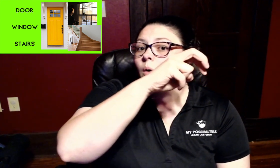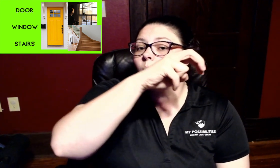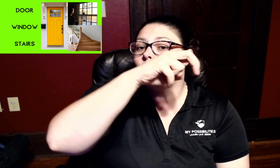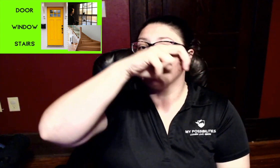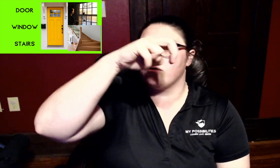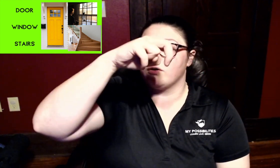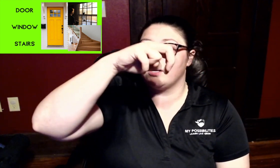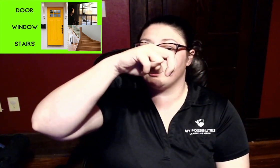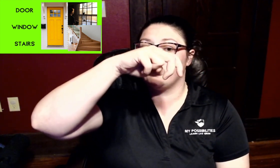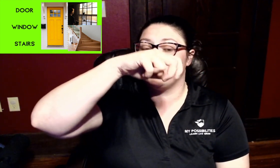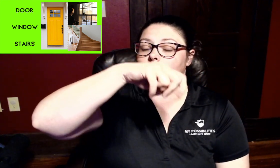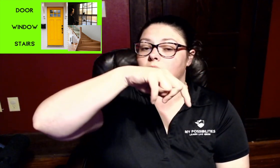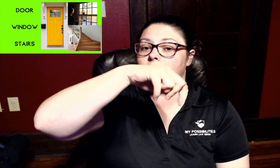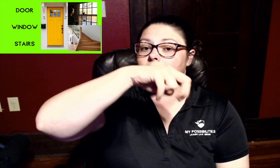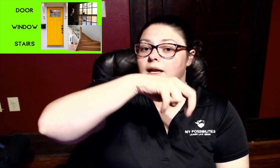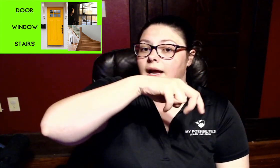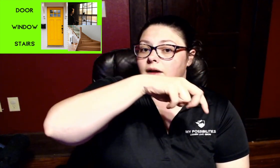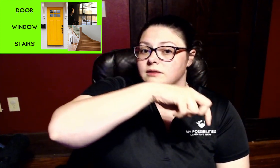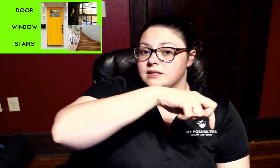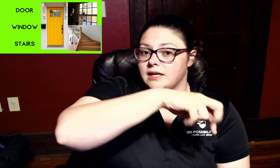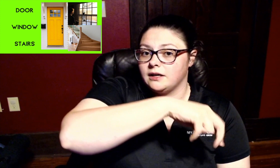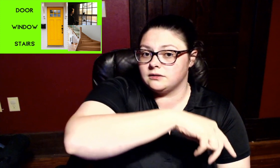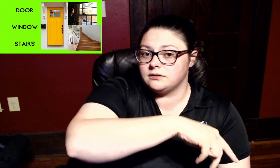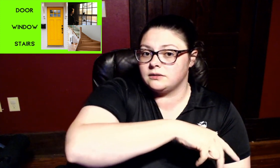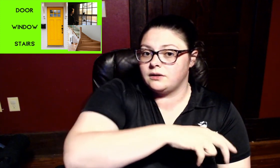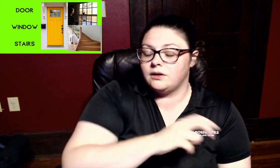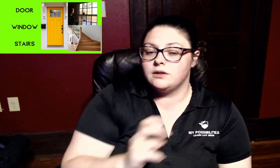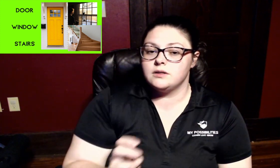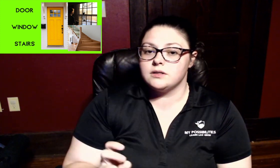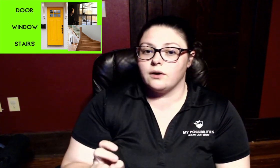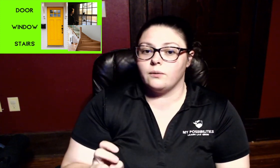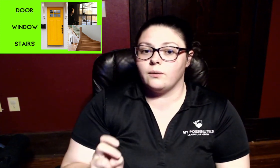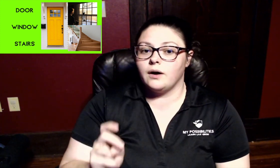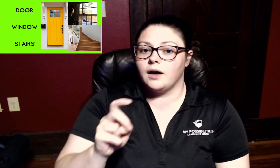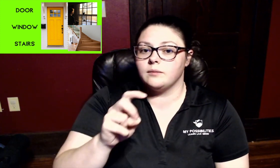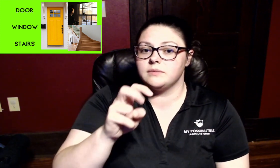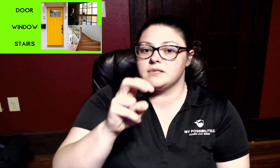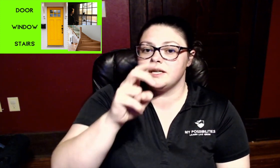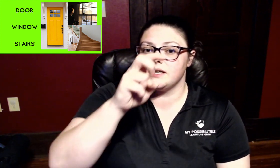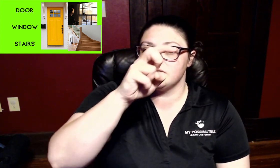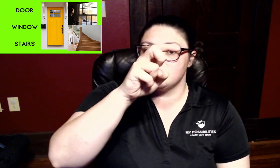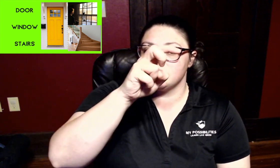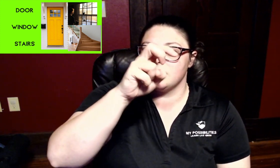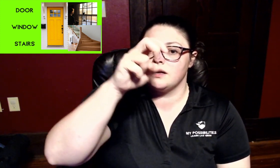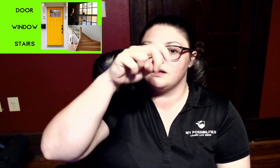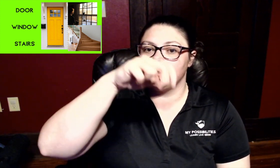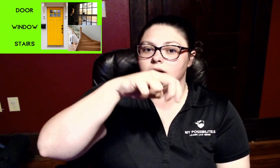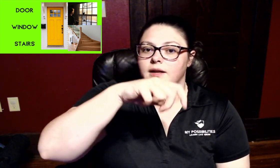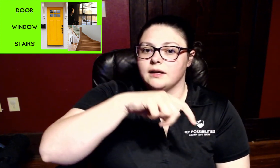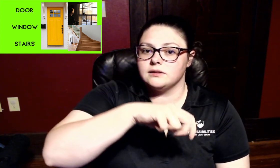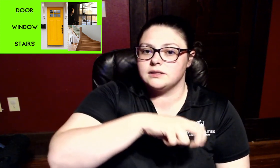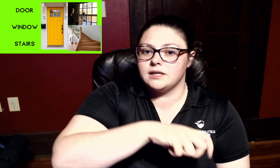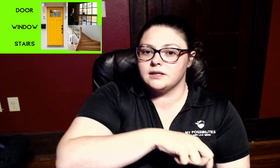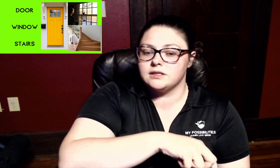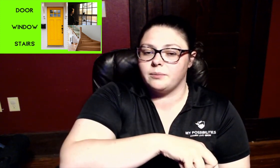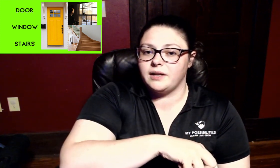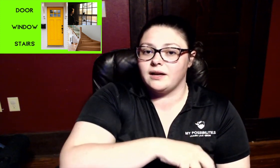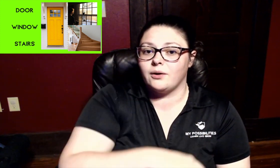or they're going to go downstairs. So upstairs, downstairs, depending on